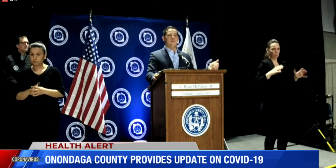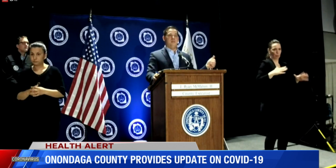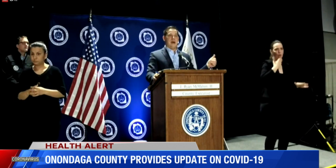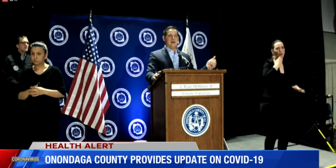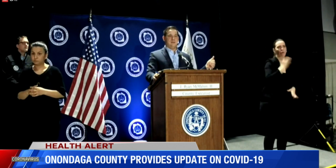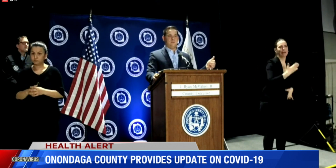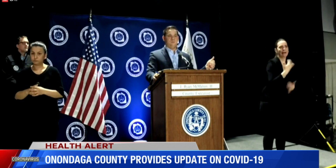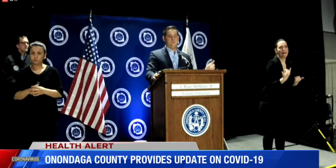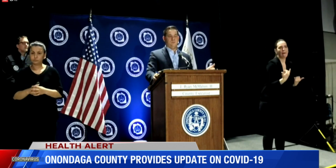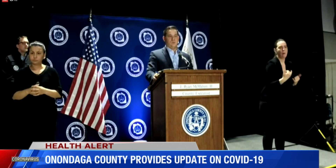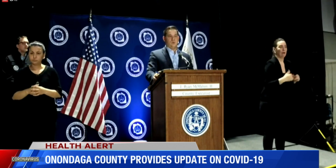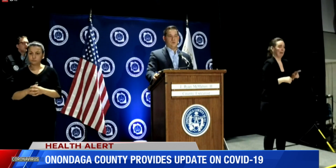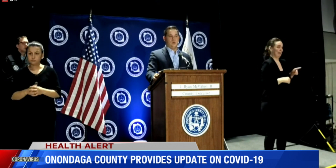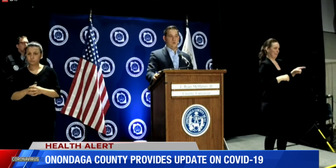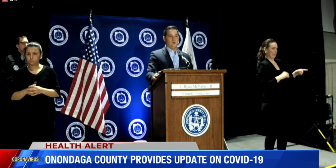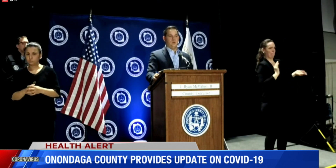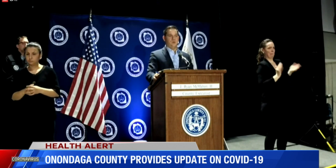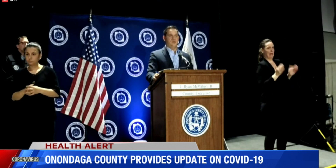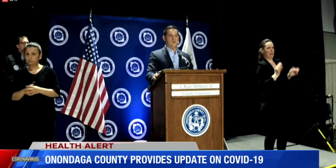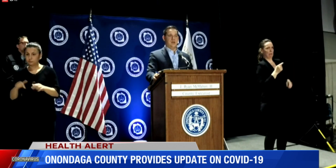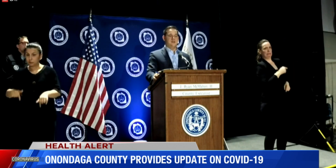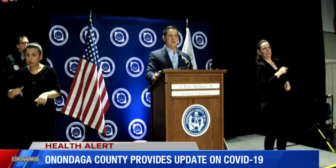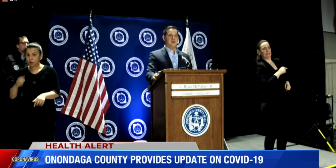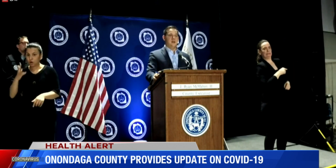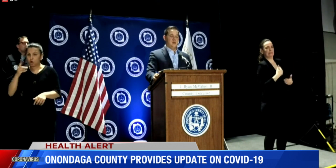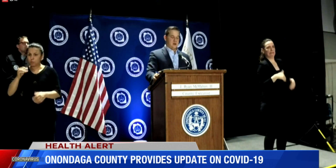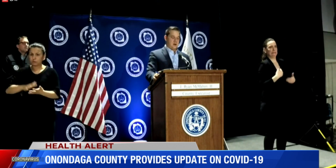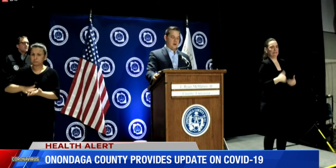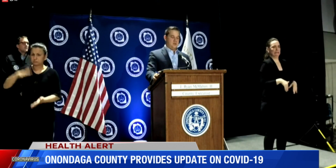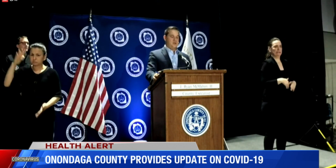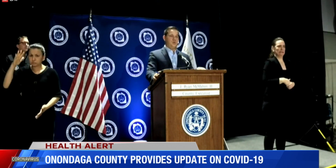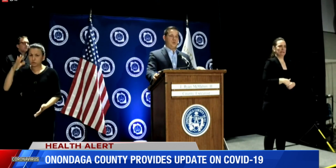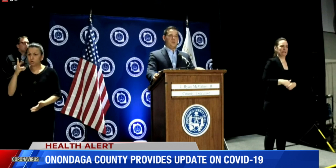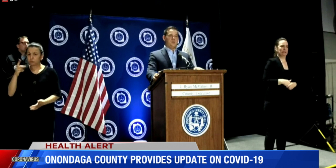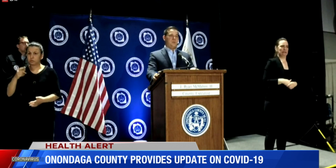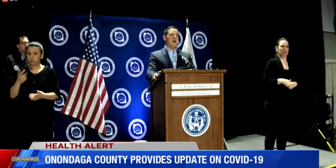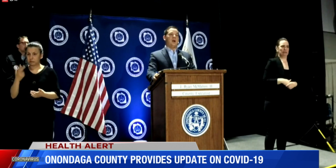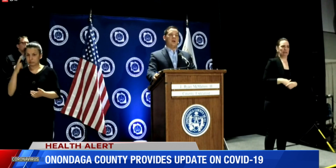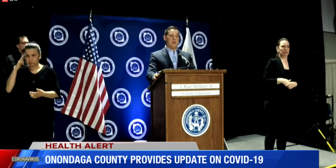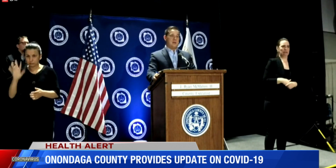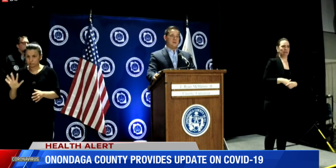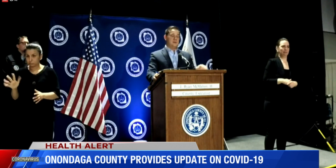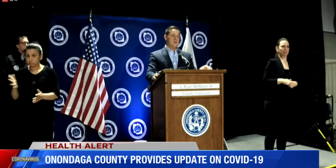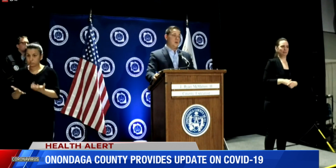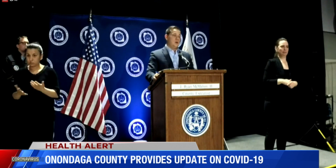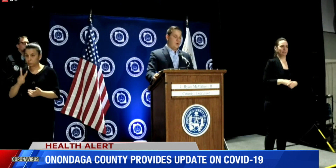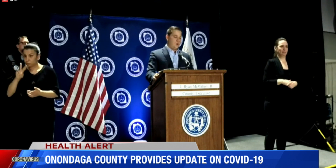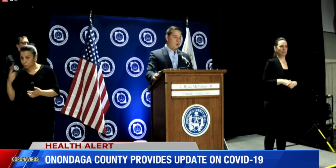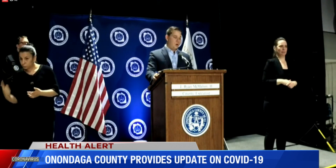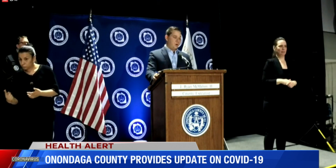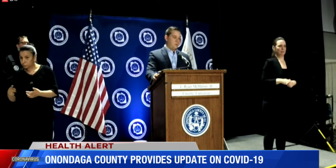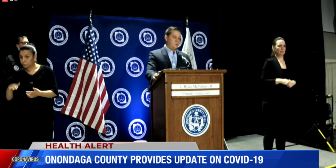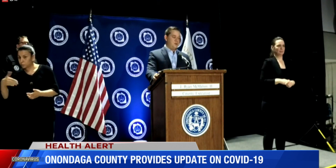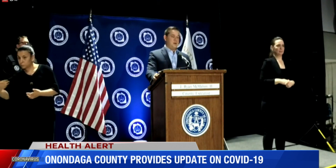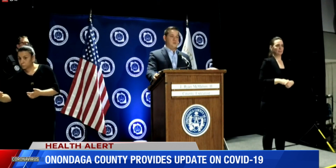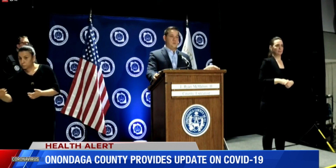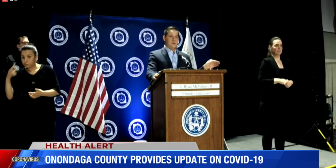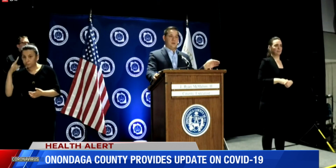comes to impact. So you could suggest that in 2 weeks would be our apex,